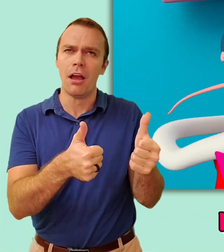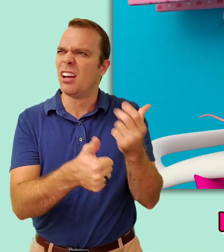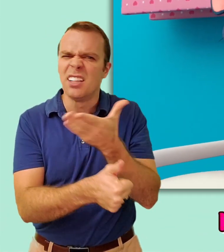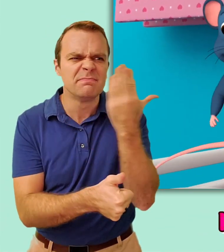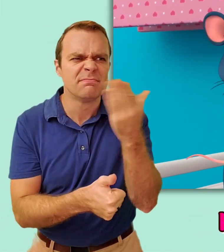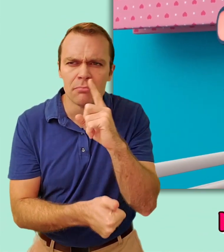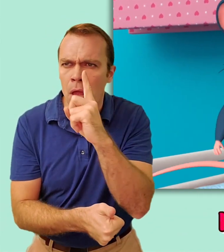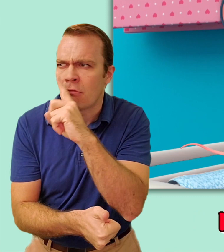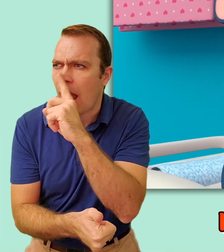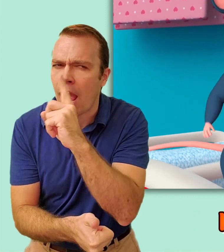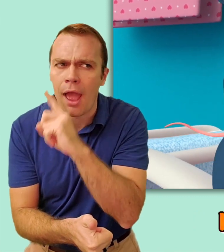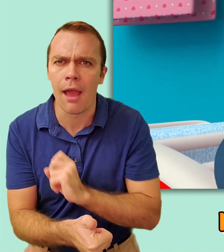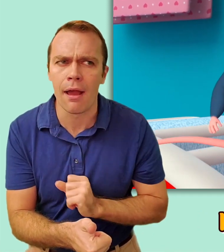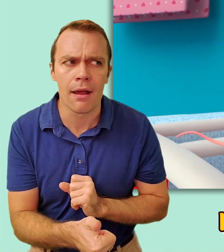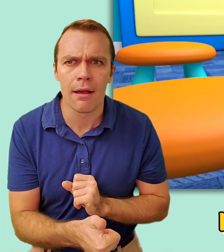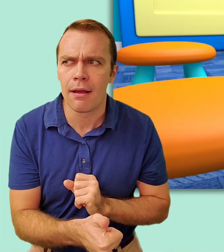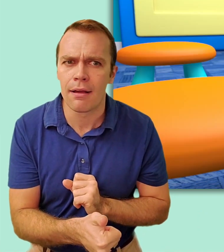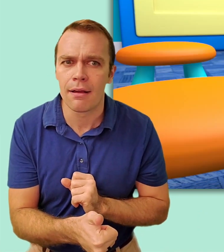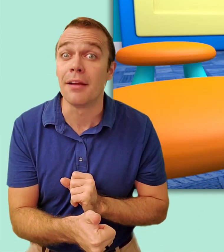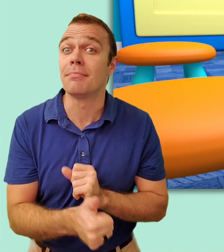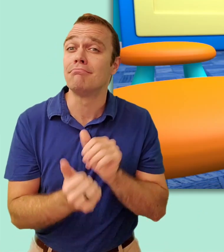a rat close by.